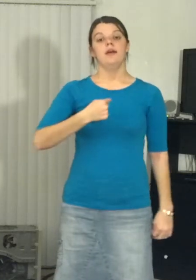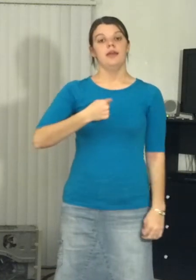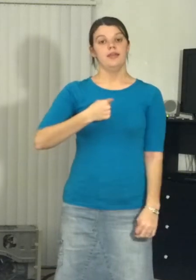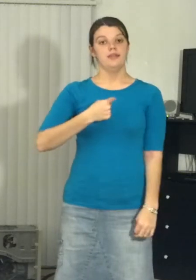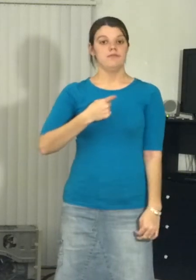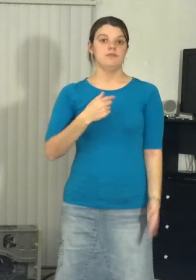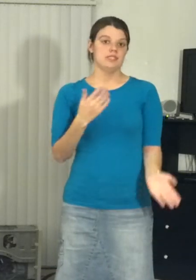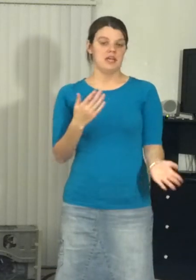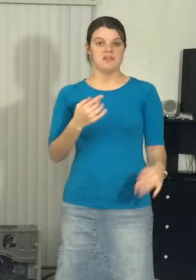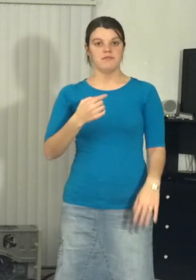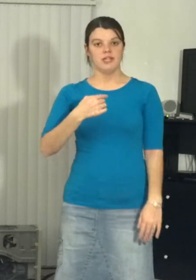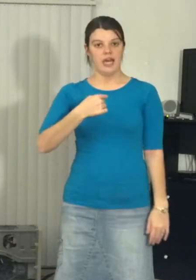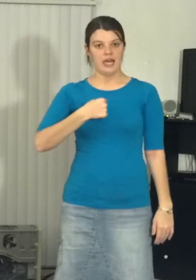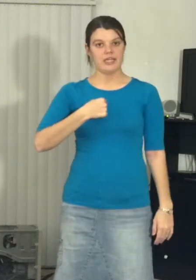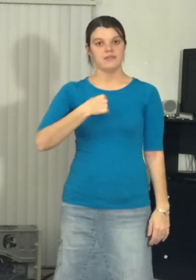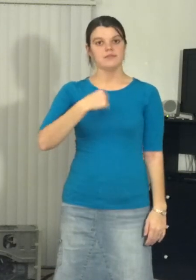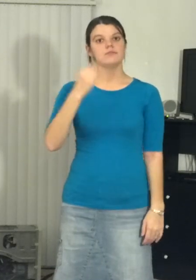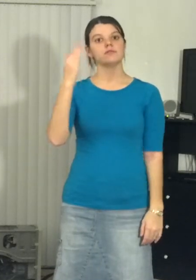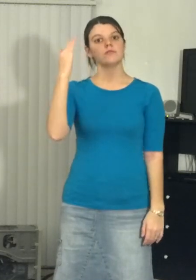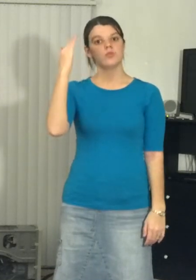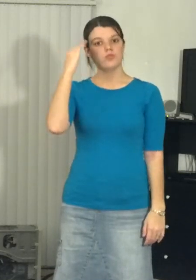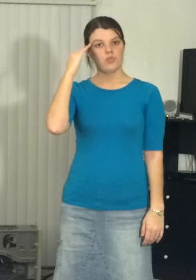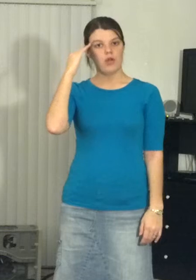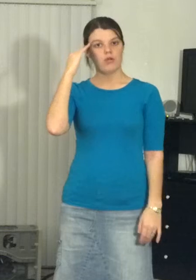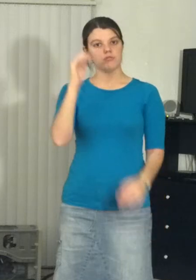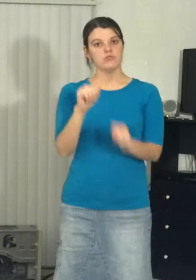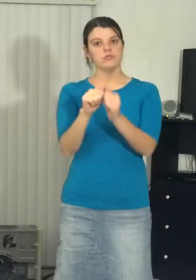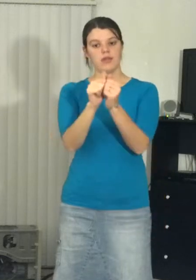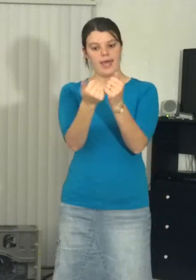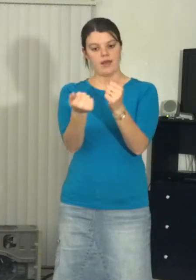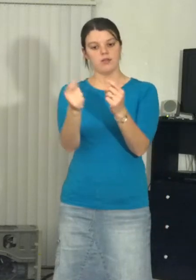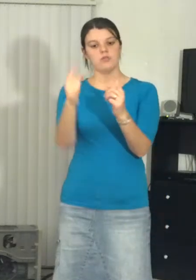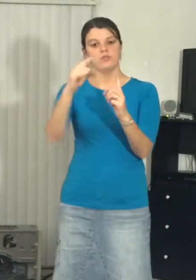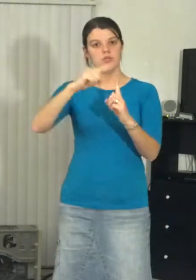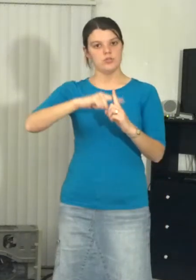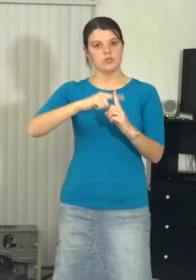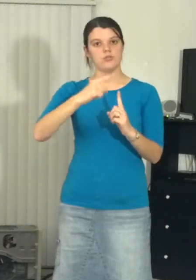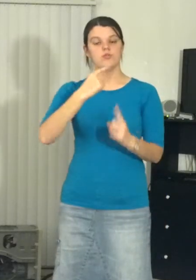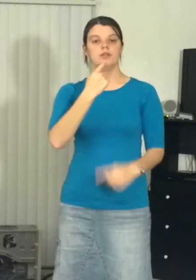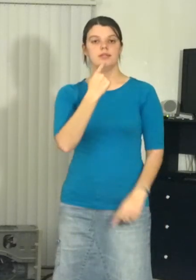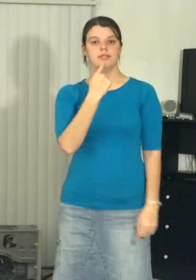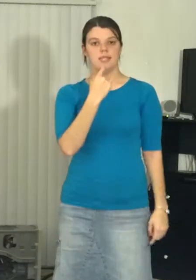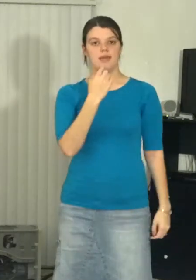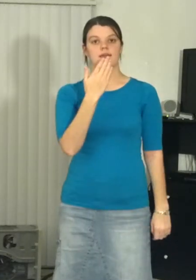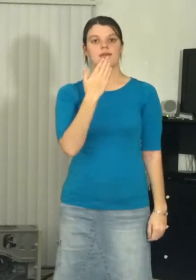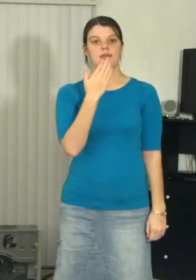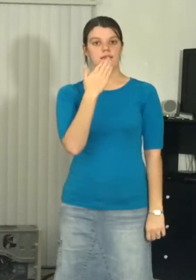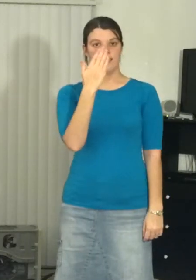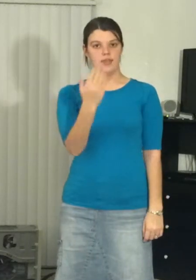And then the sign, I know how to say thank